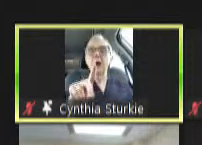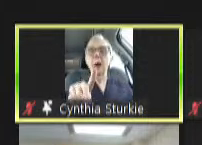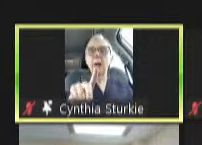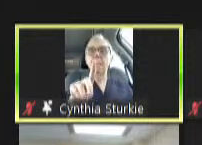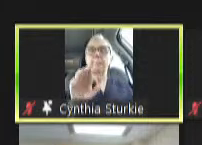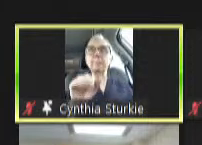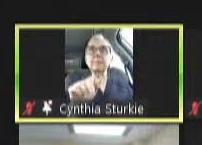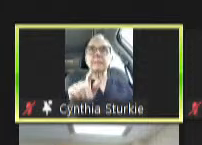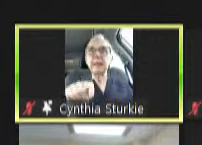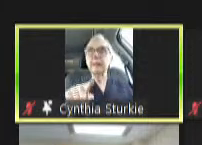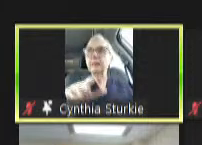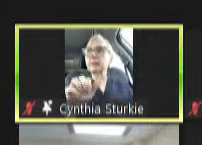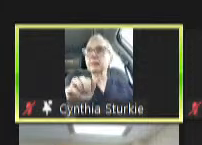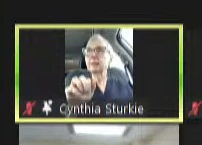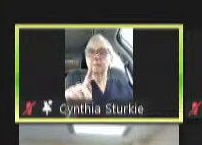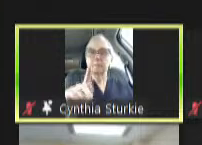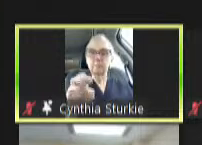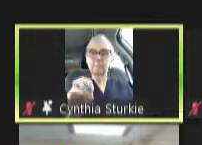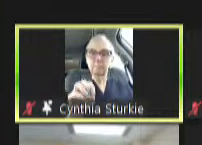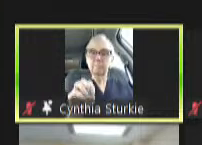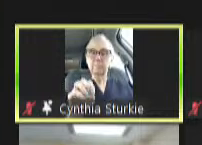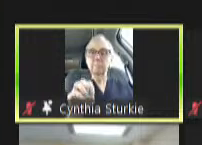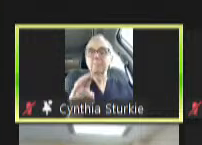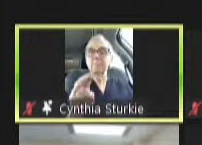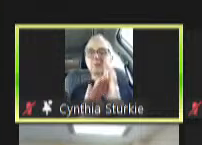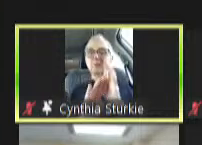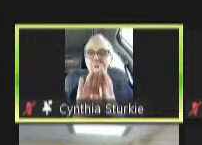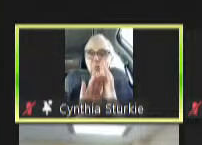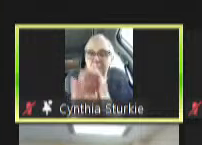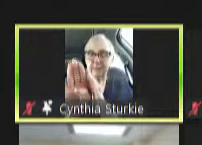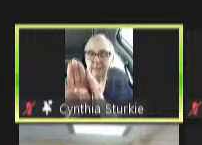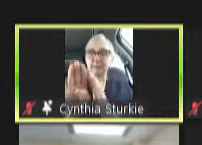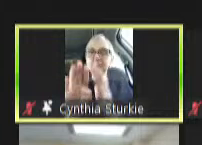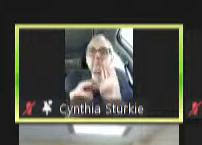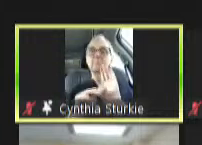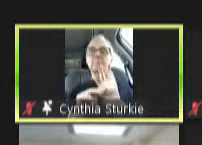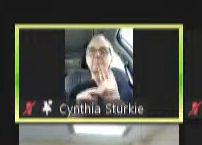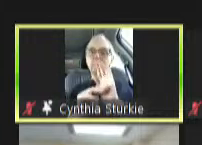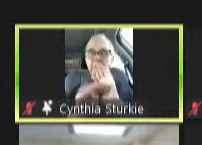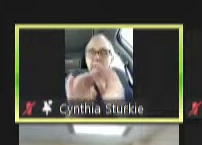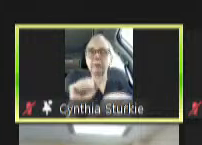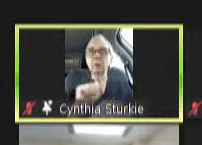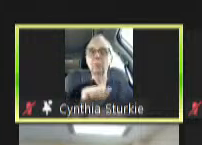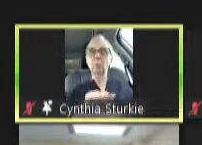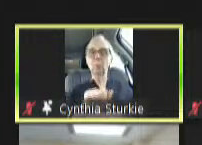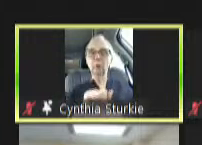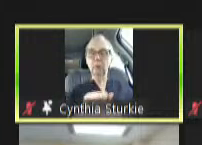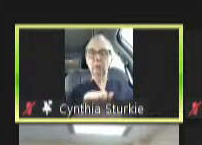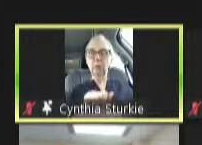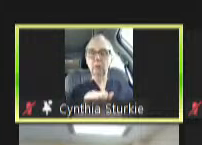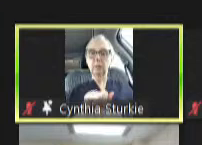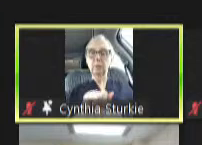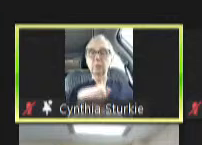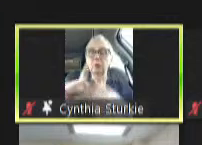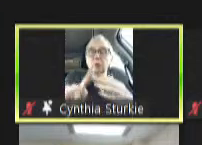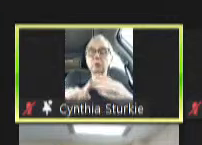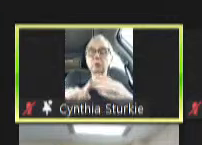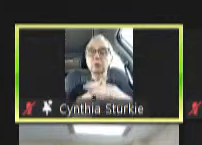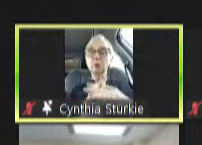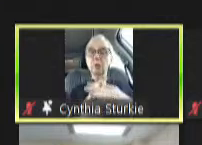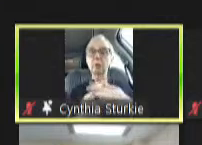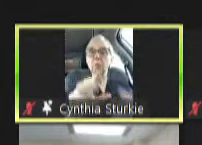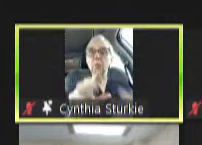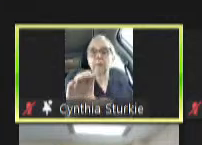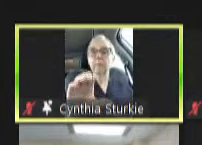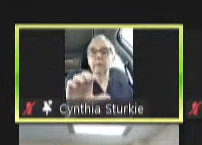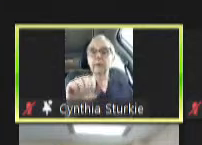state and talk a little bit about some forecasting or modeling work that we are doing as well. So starting here with our case trends,